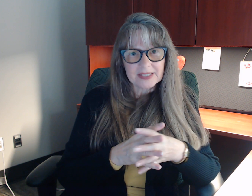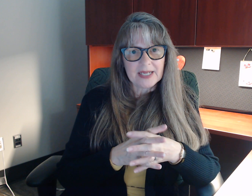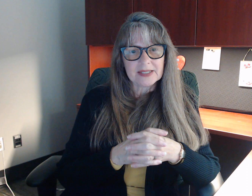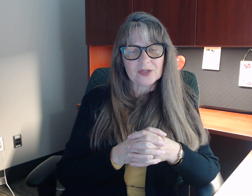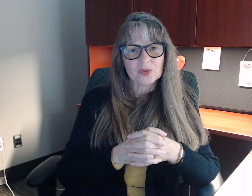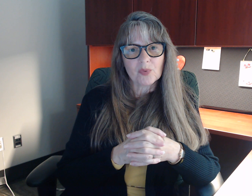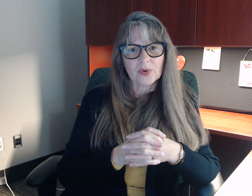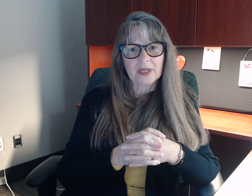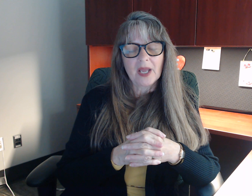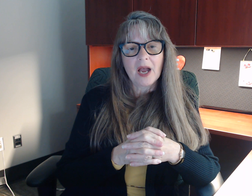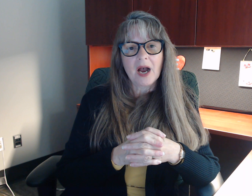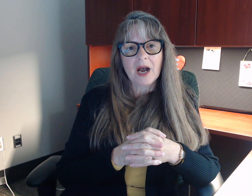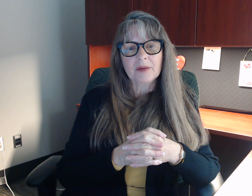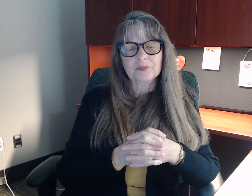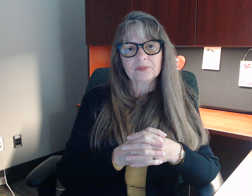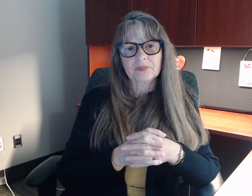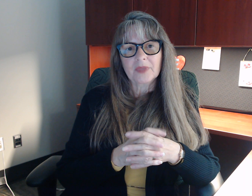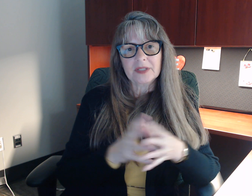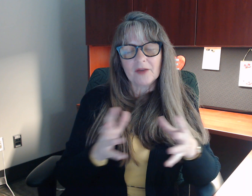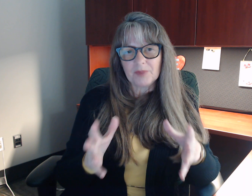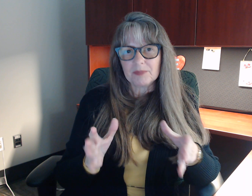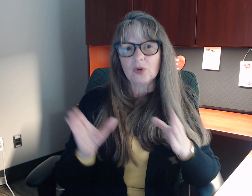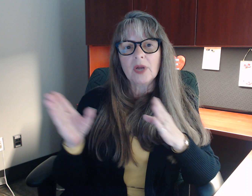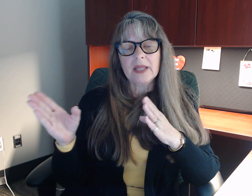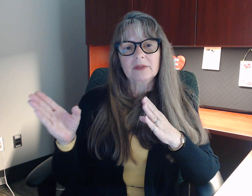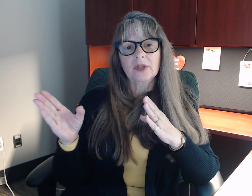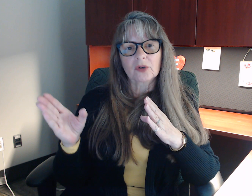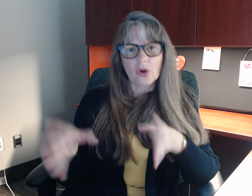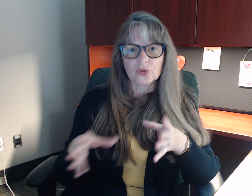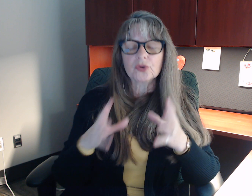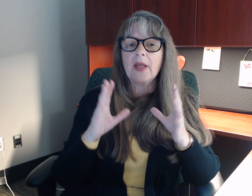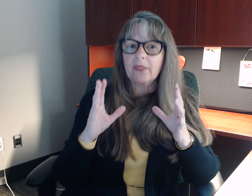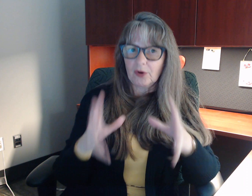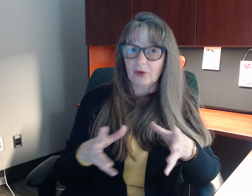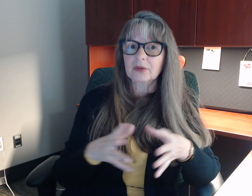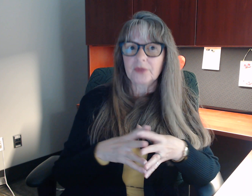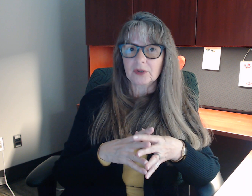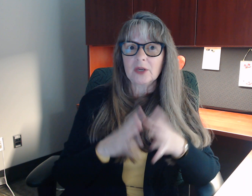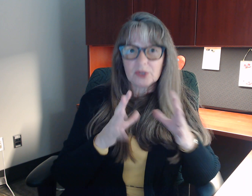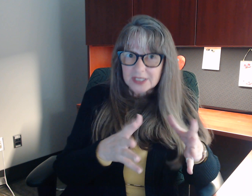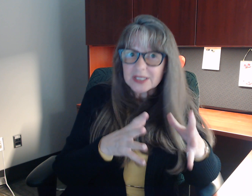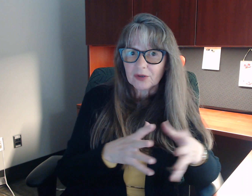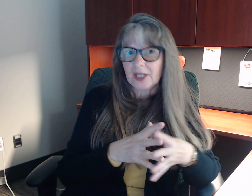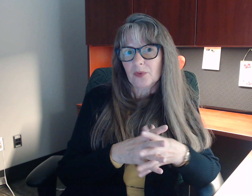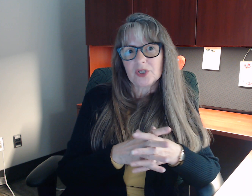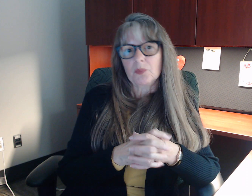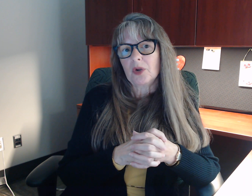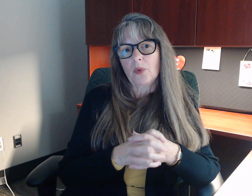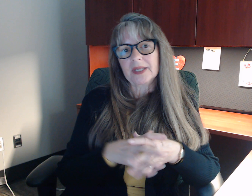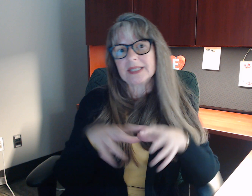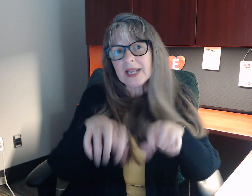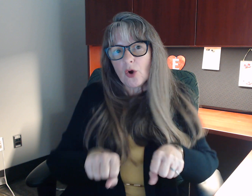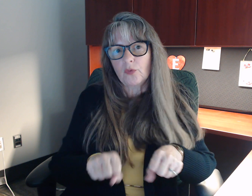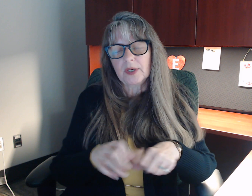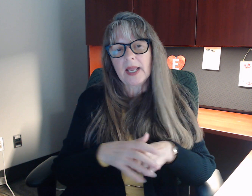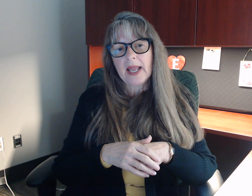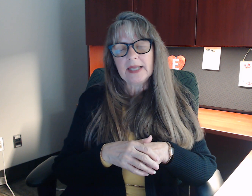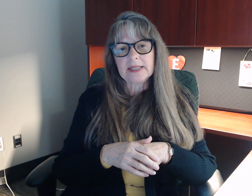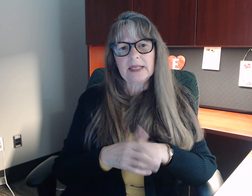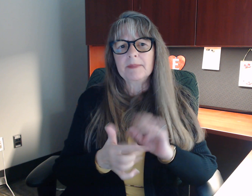stance in supporting the deaf people and their culture and their language. It is their language, and we don't want to take over it and say, let me